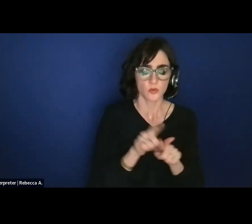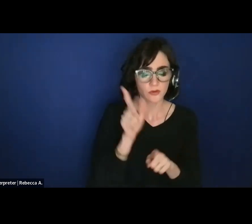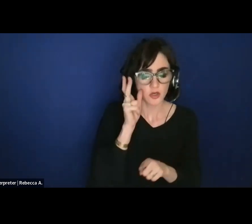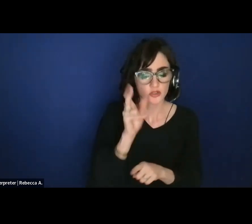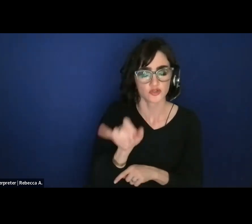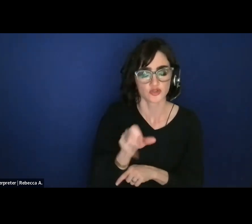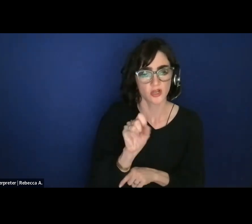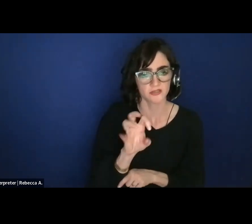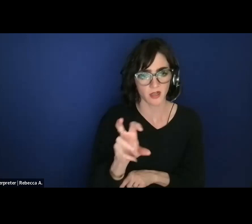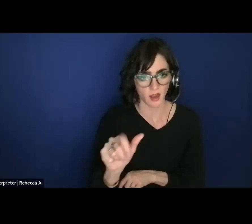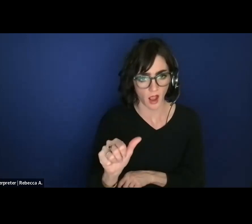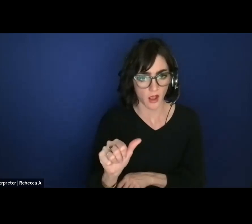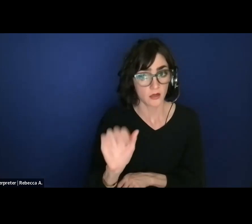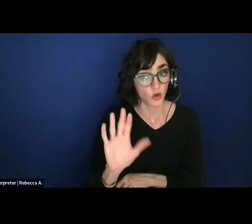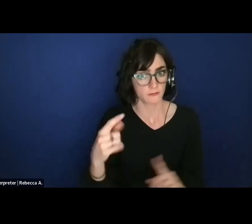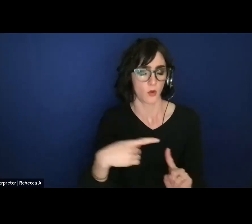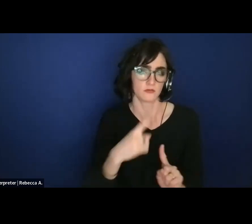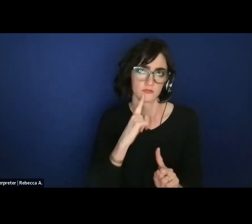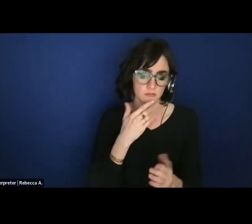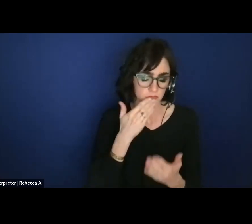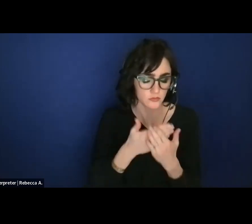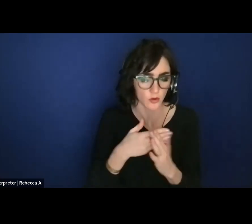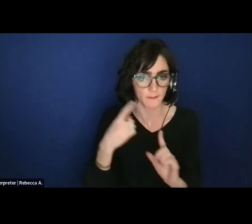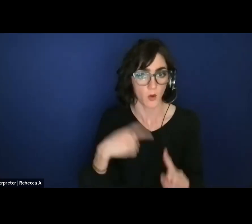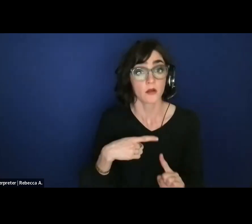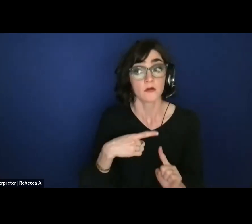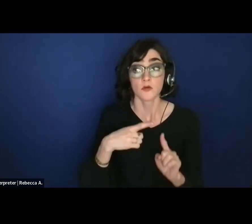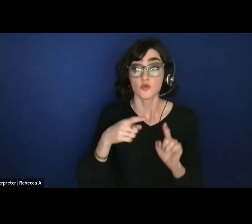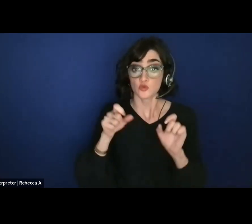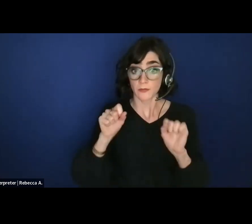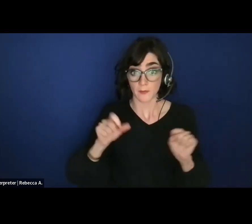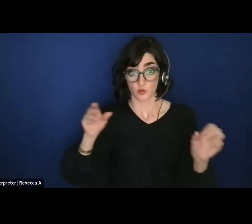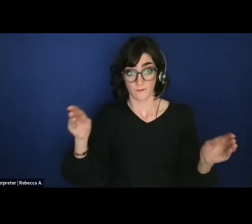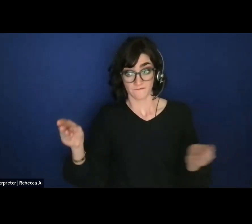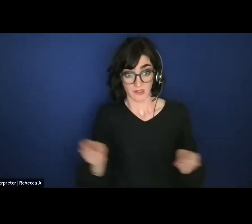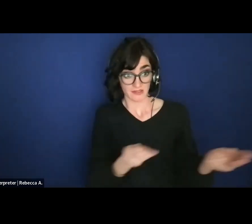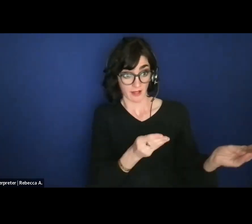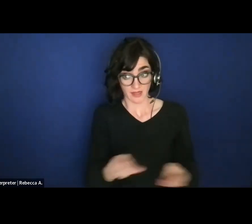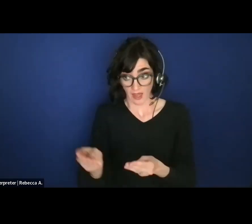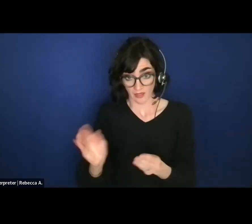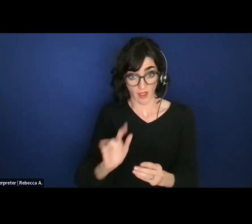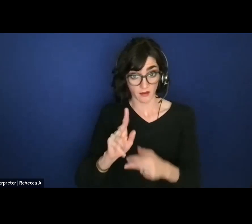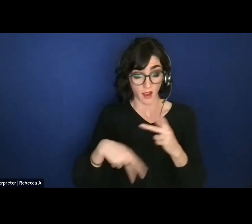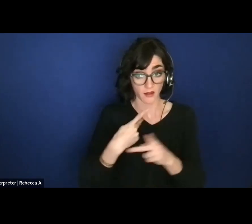said, which is a great point, that in order to facilitate this contact, you do need everyone to feel safe. And I